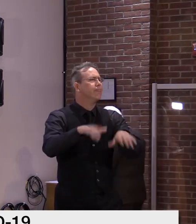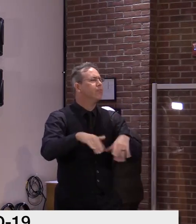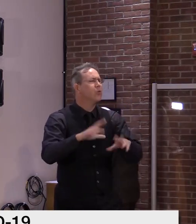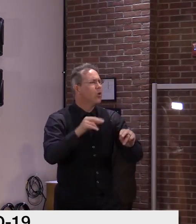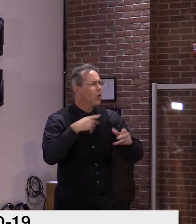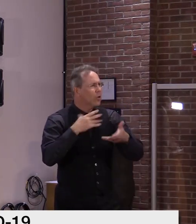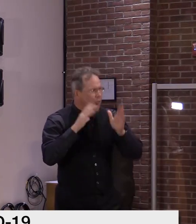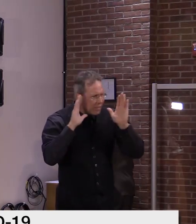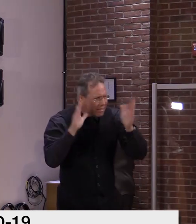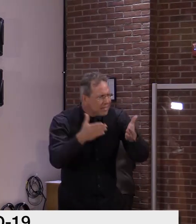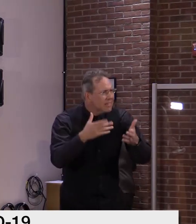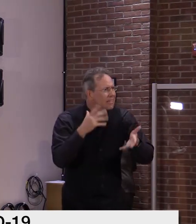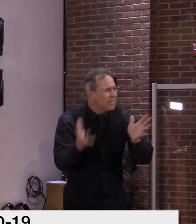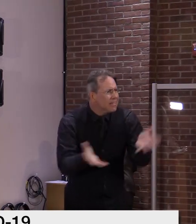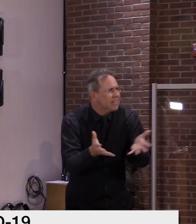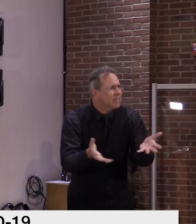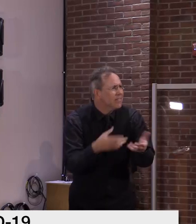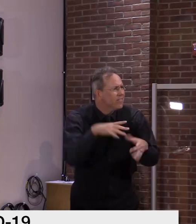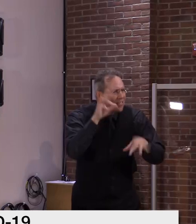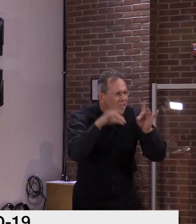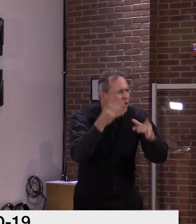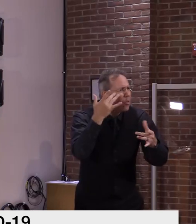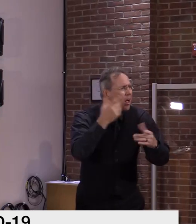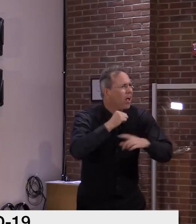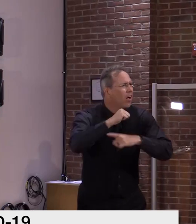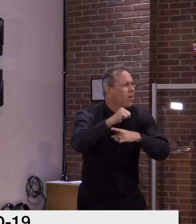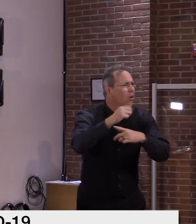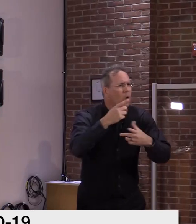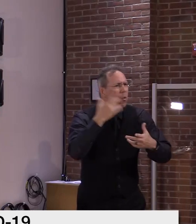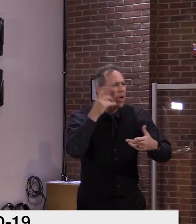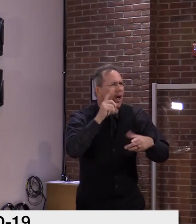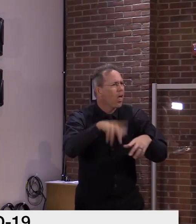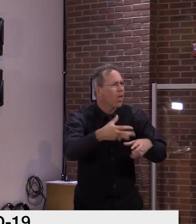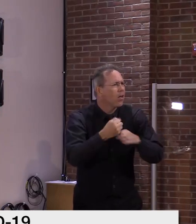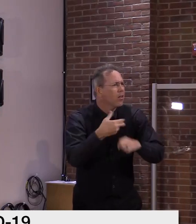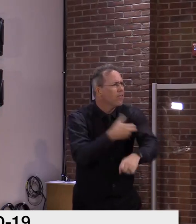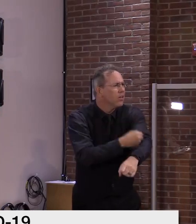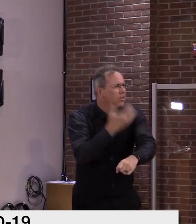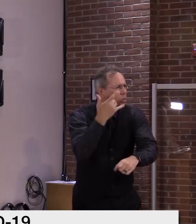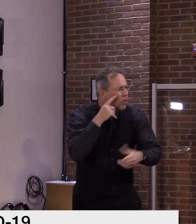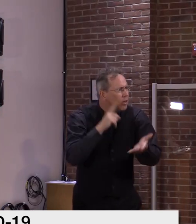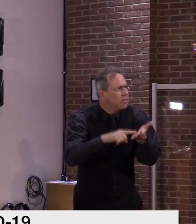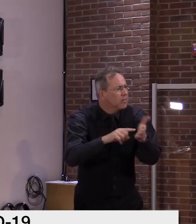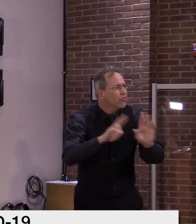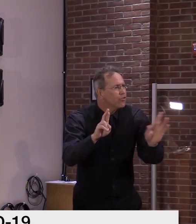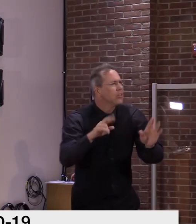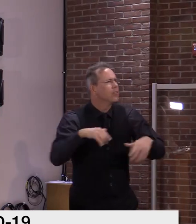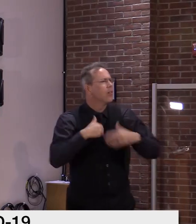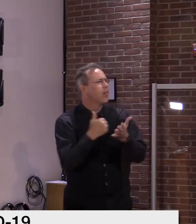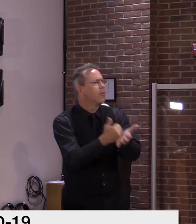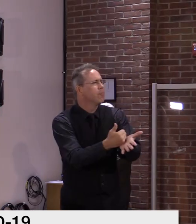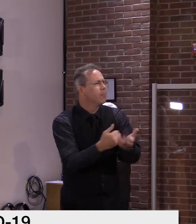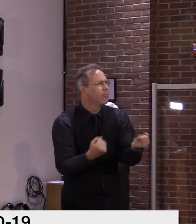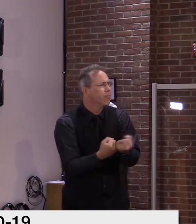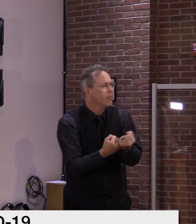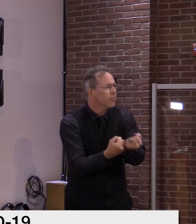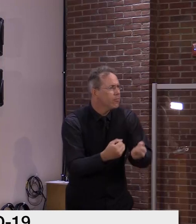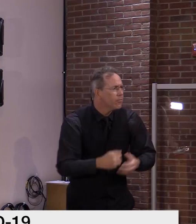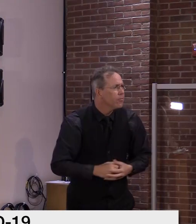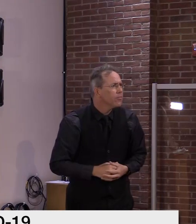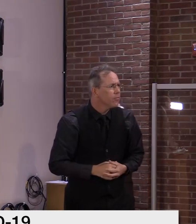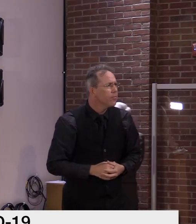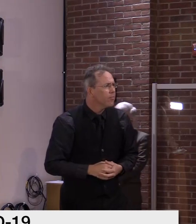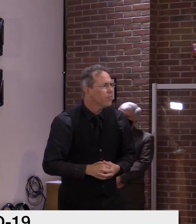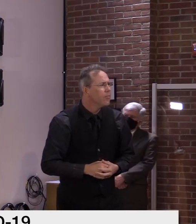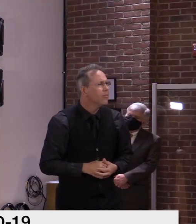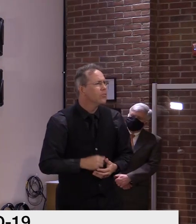you, but I can say that the number is getting much smaller. So part of the strategies that we've been